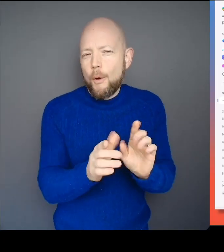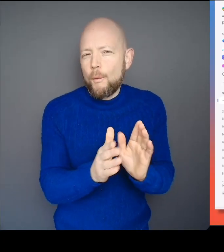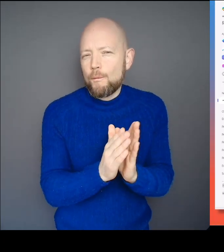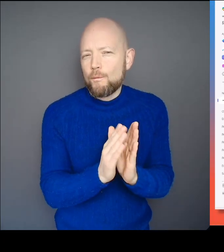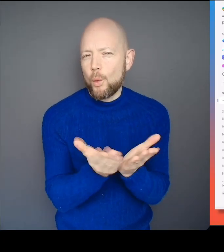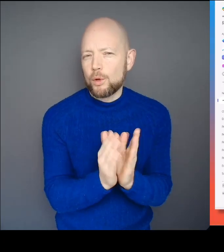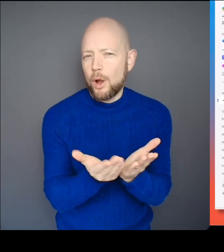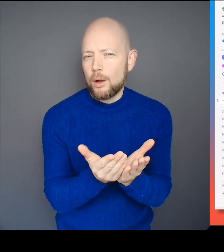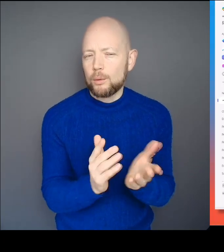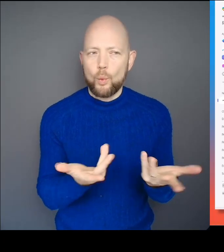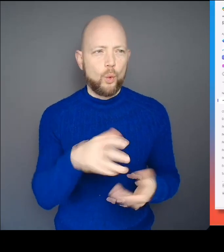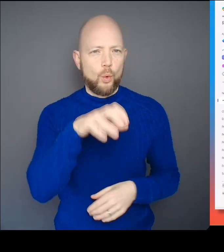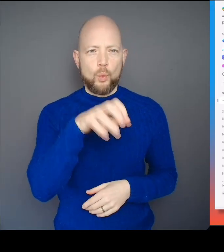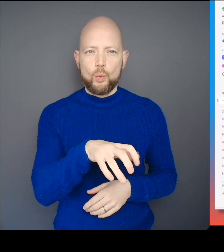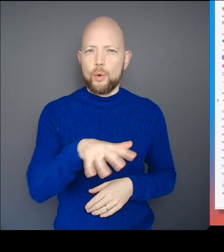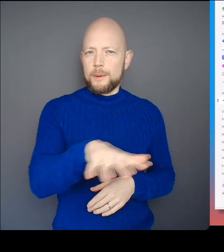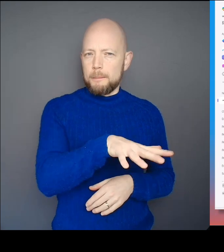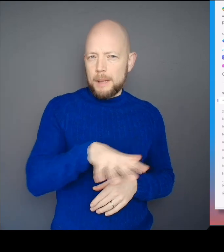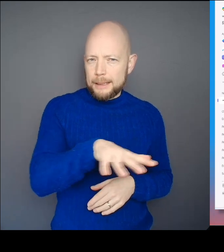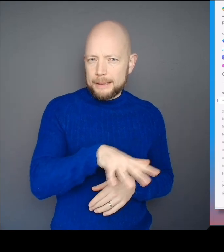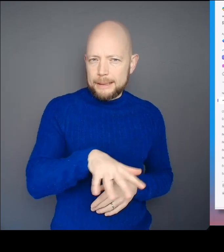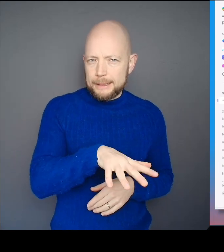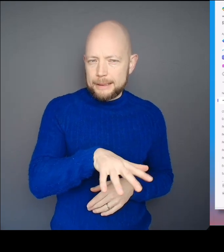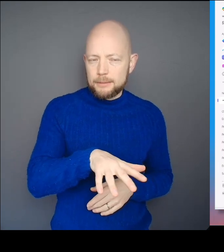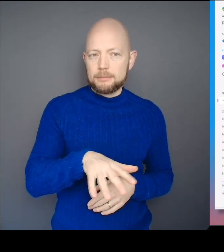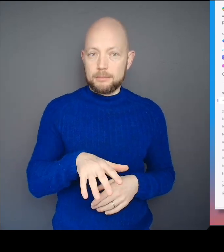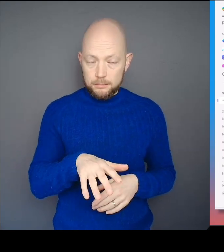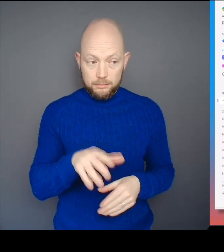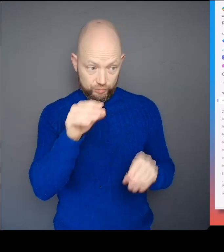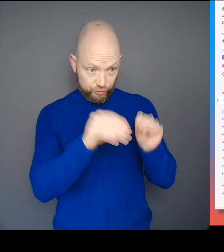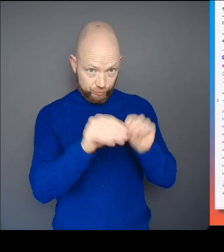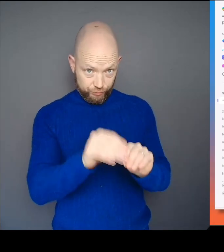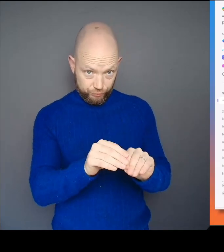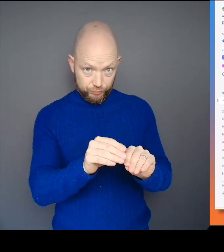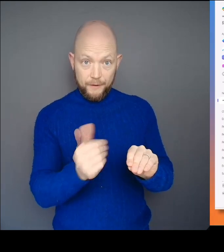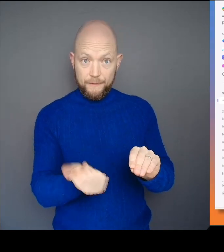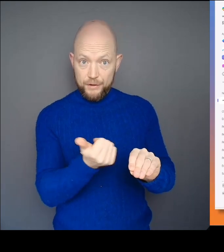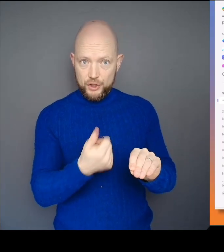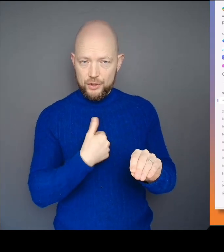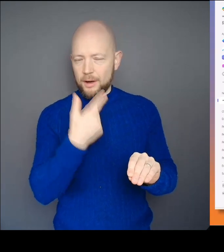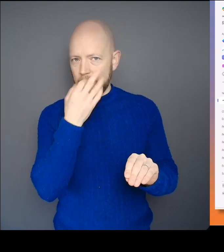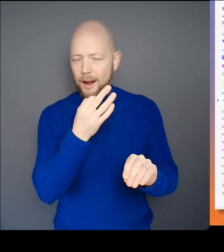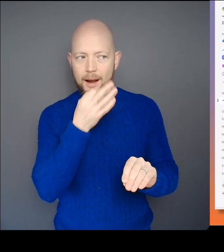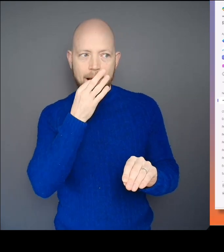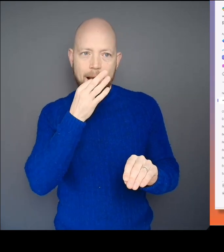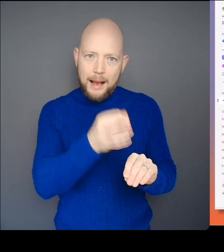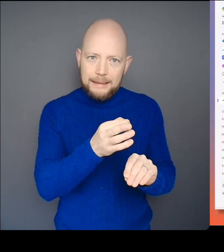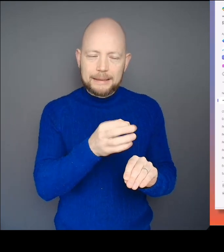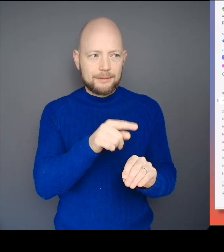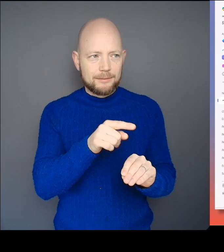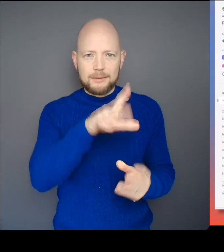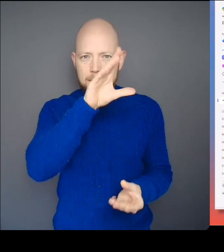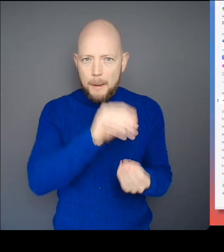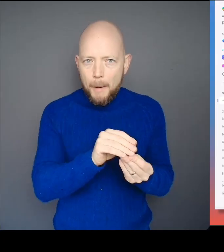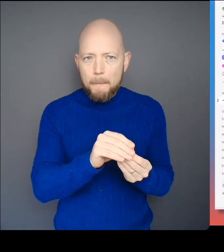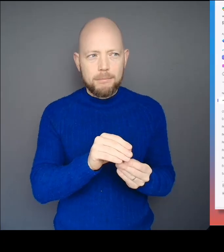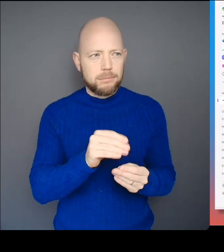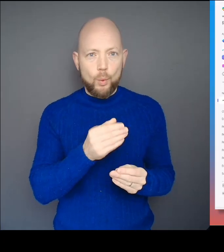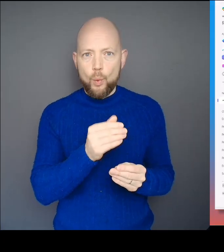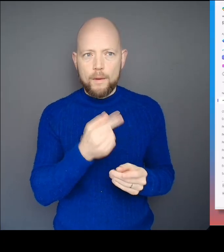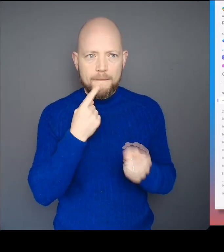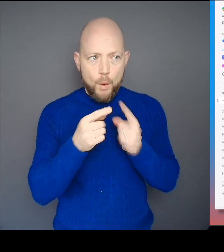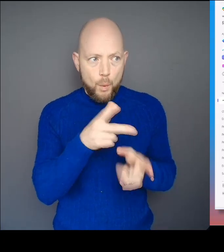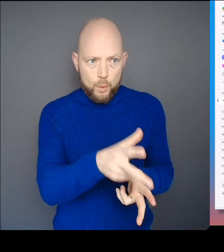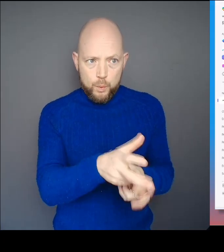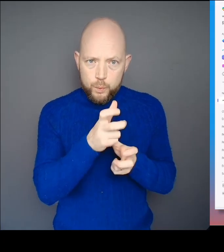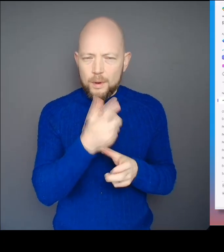bundle them up. Think of this as like a folder, like a workspace. And then when I want to come in and ask questions or get summaries of things, it's just those documents are